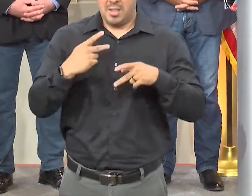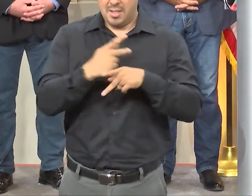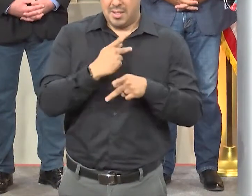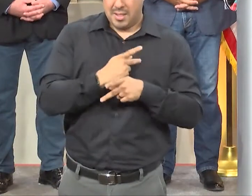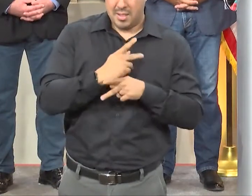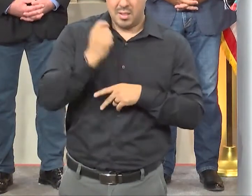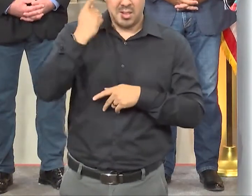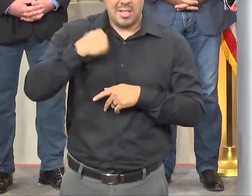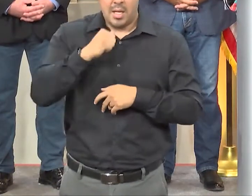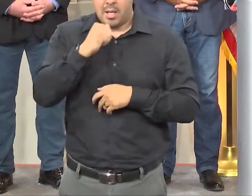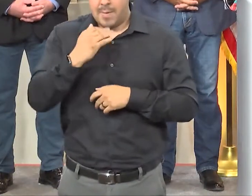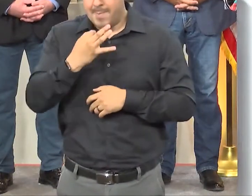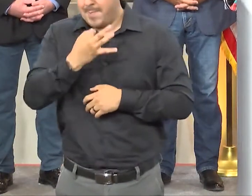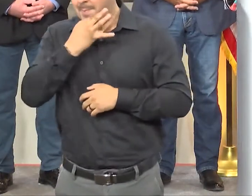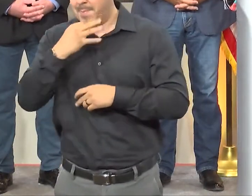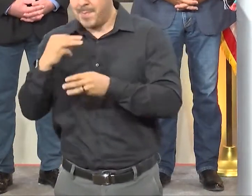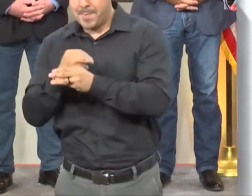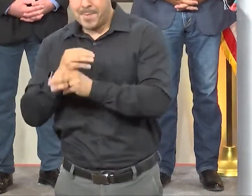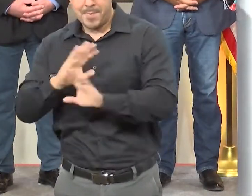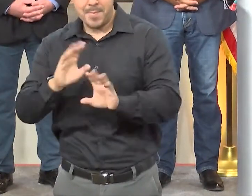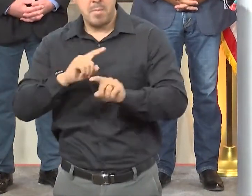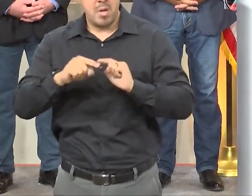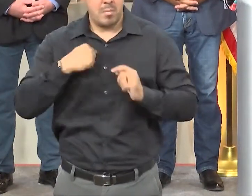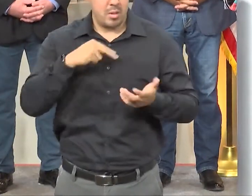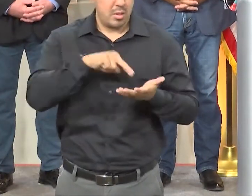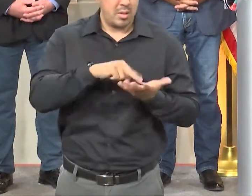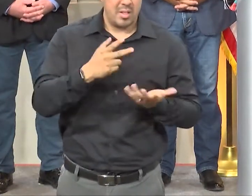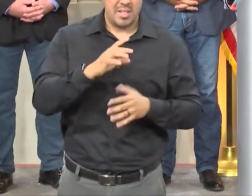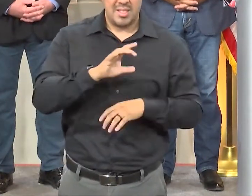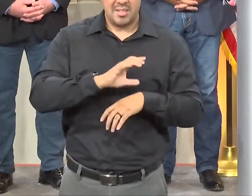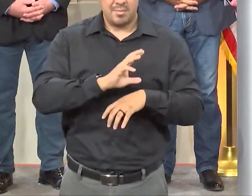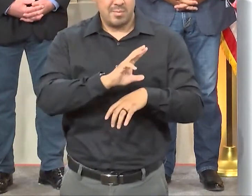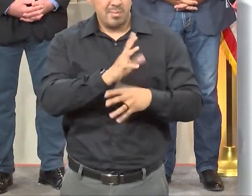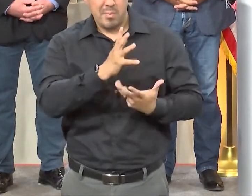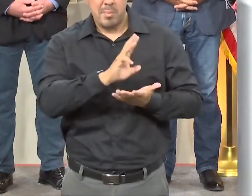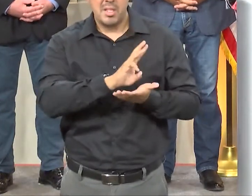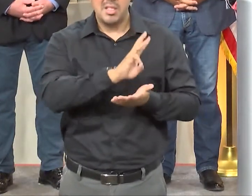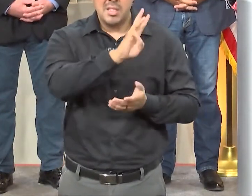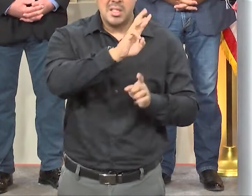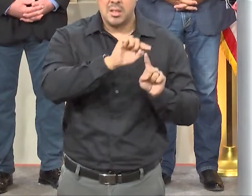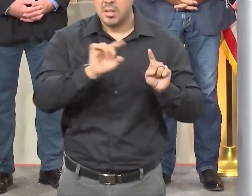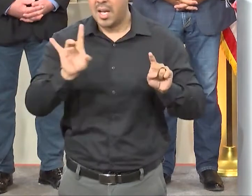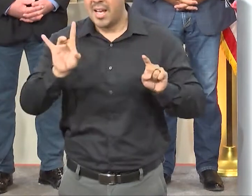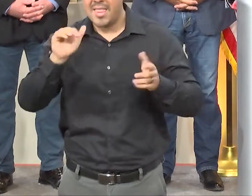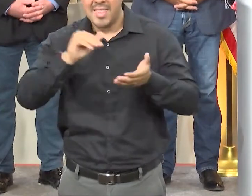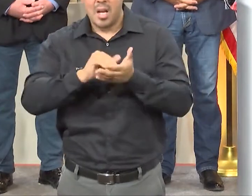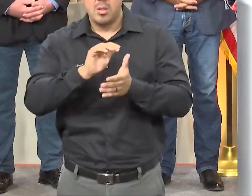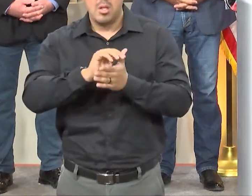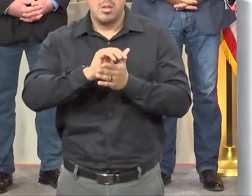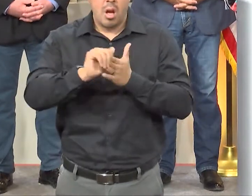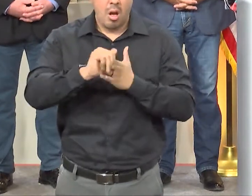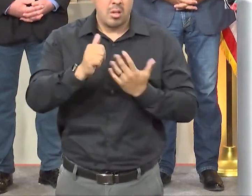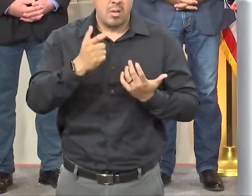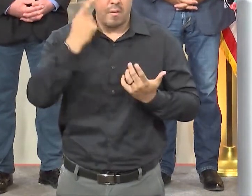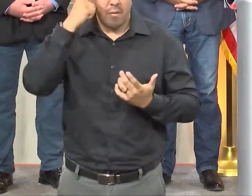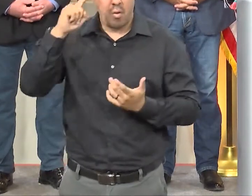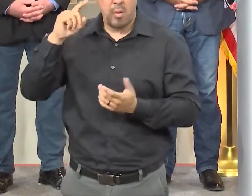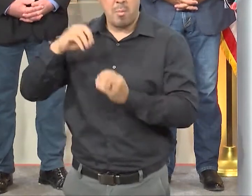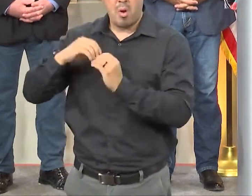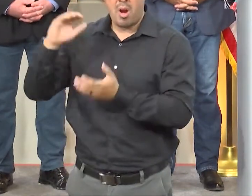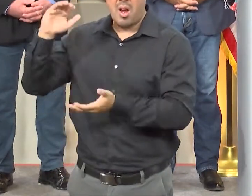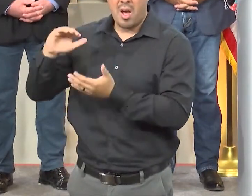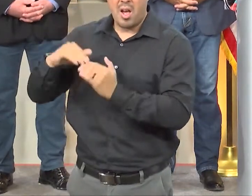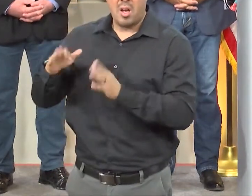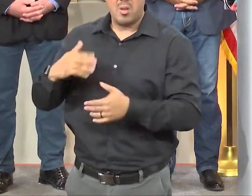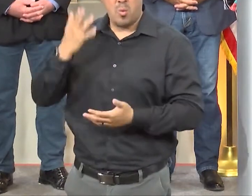great mathematician, but if I'm looking at $6,000 to $8,000 just to do that, to get a lesser house, I could put